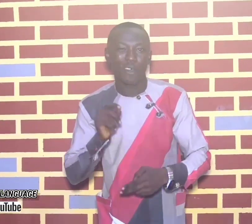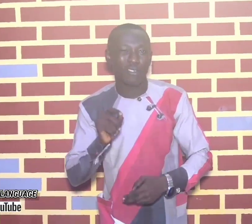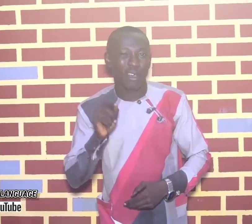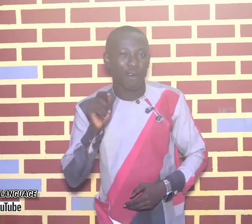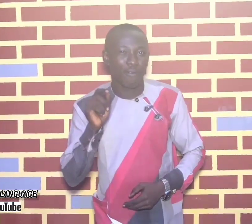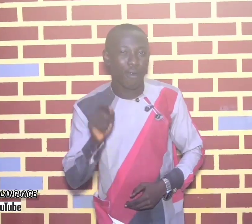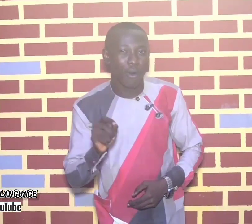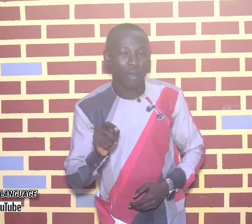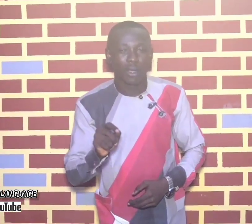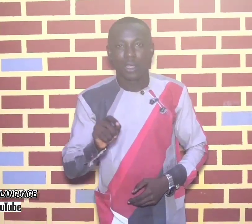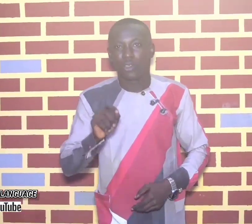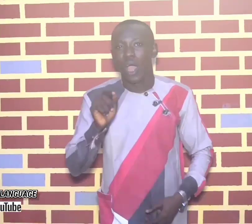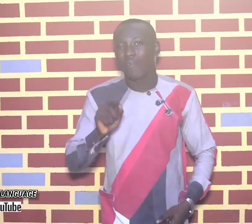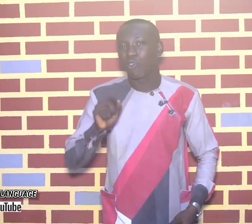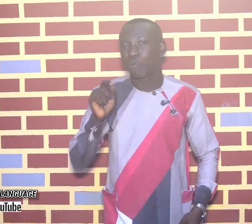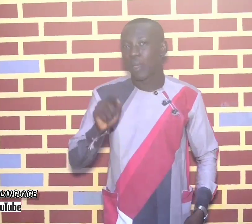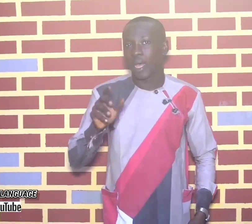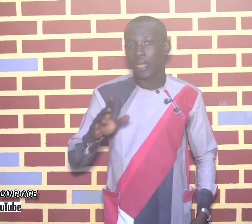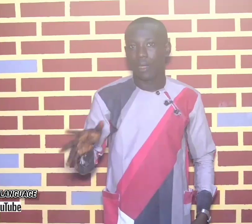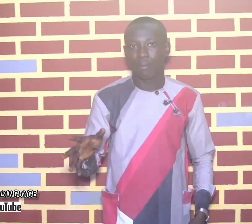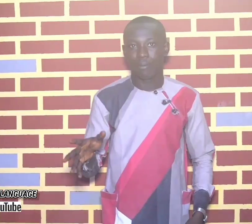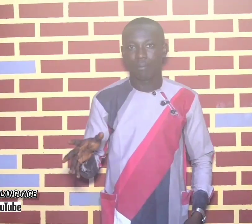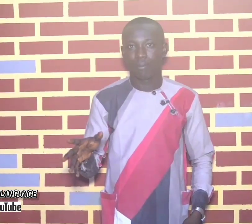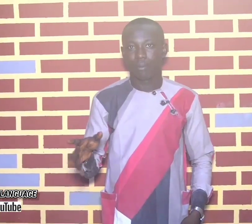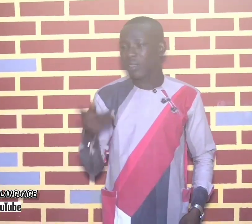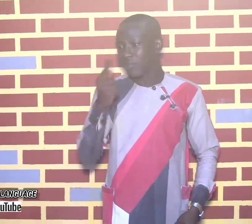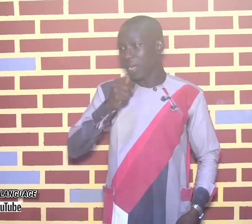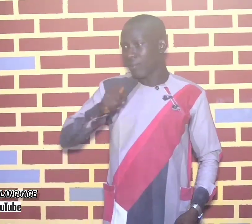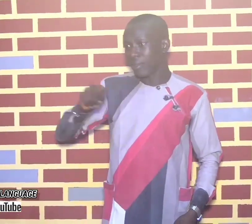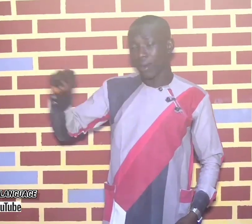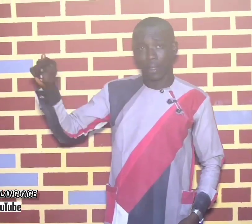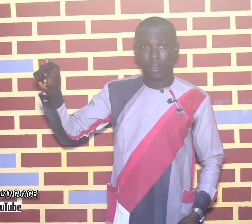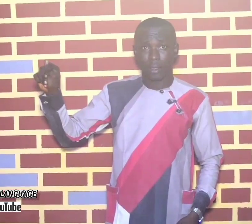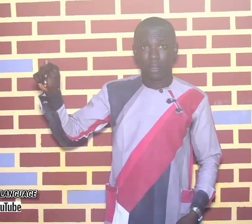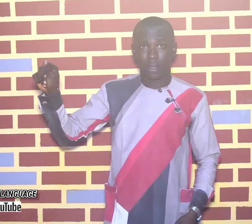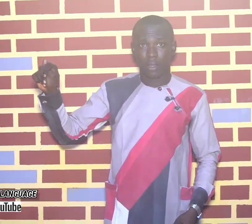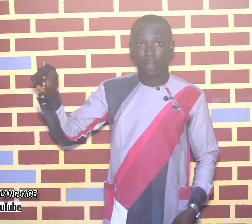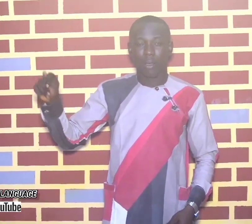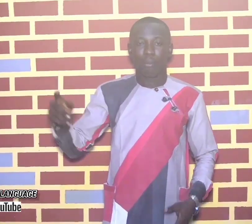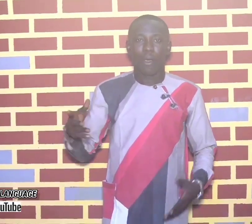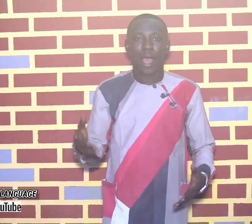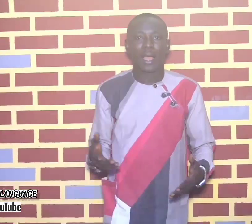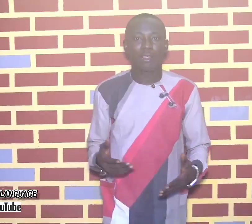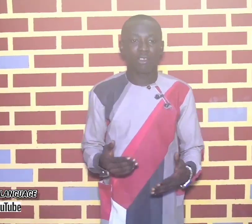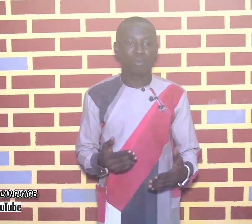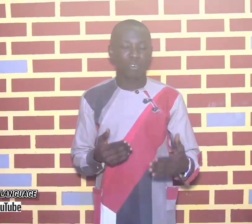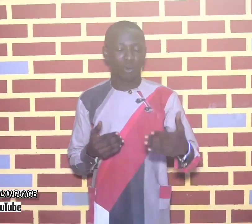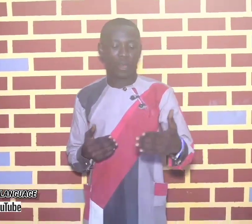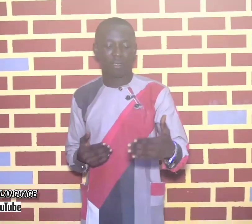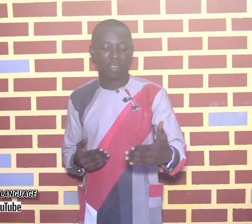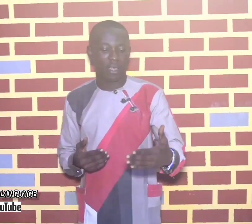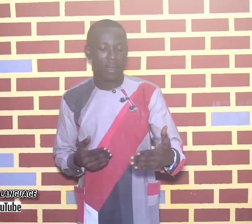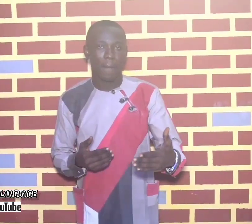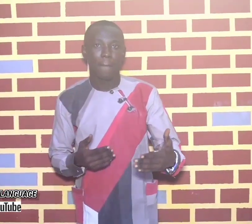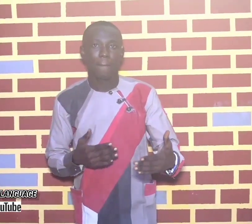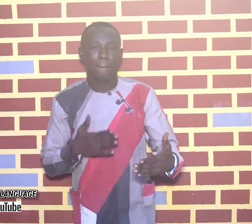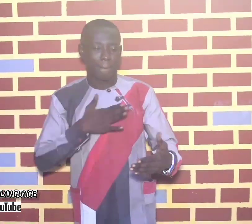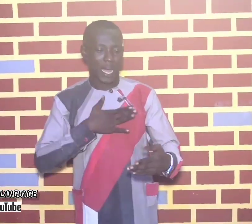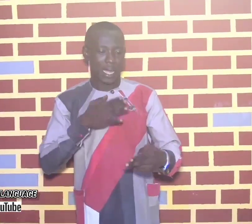First of all, you have to spell that name. This is my name, Terry. But I can't just meet someone and say, my